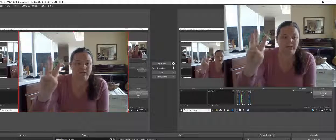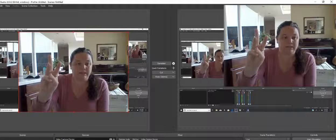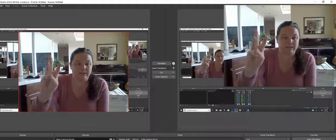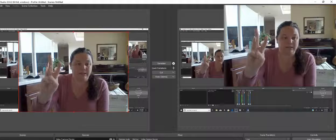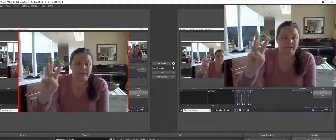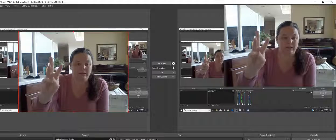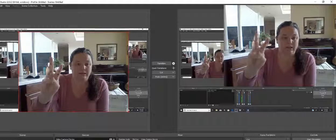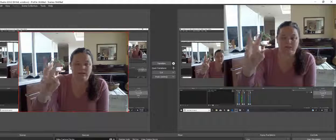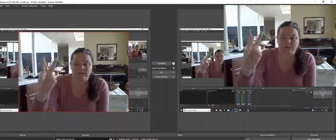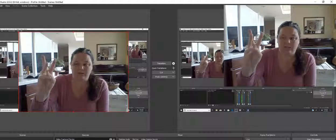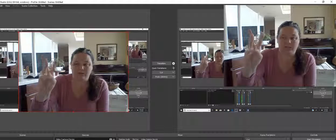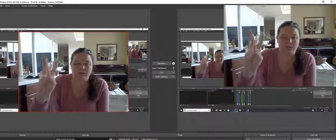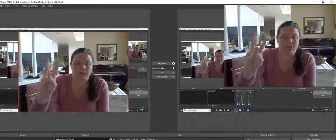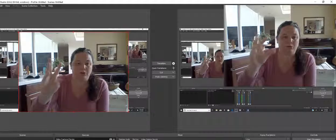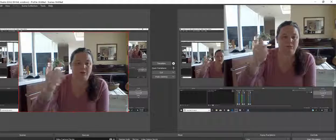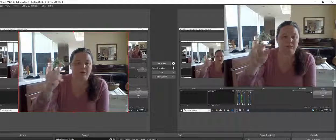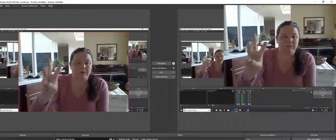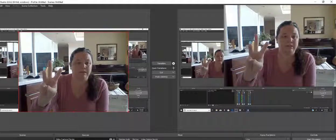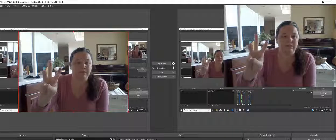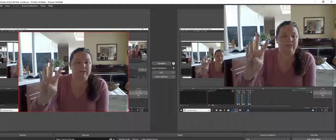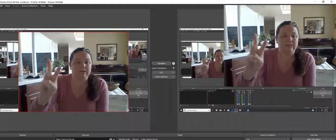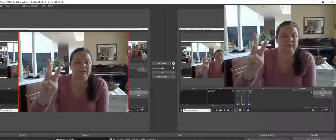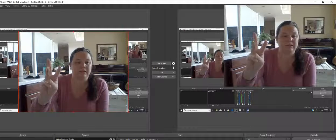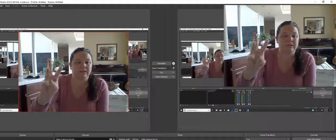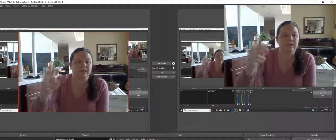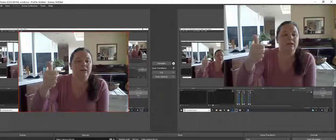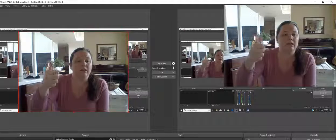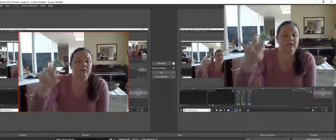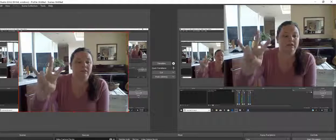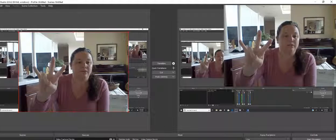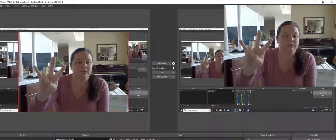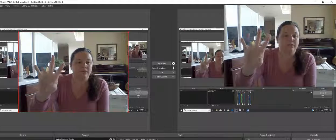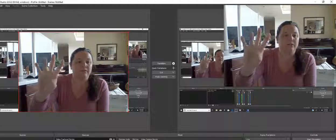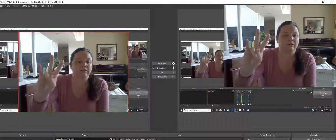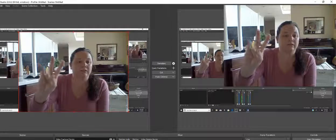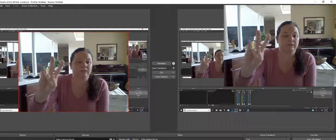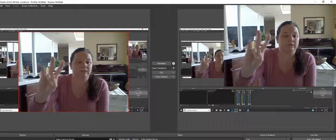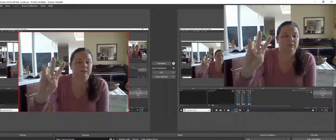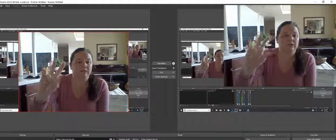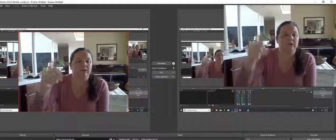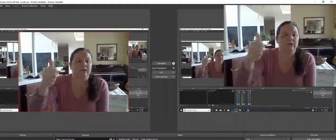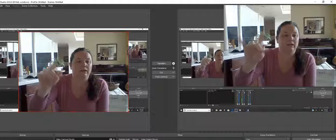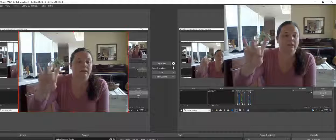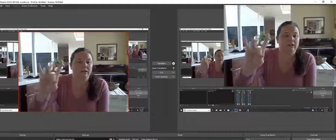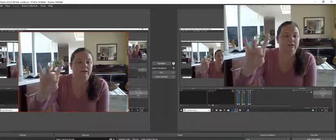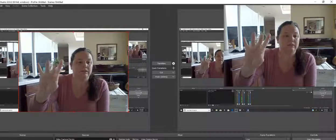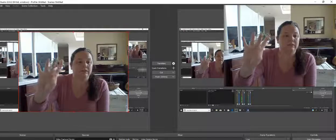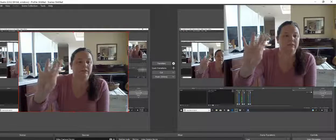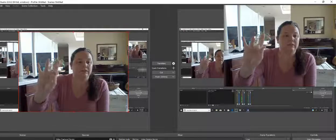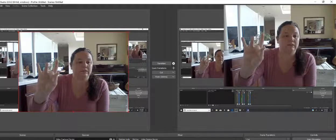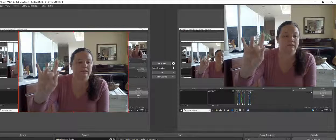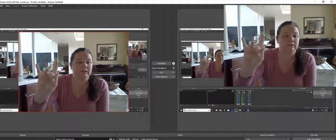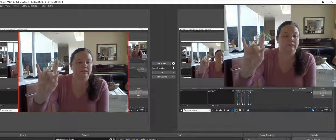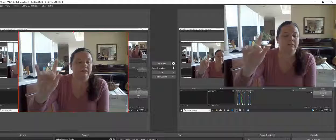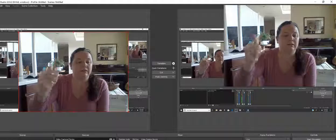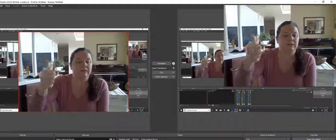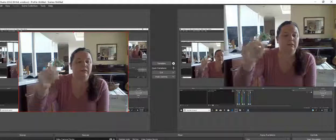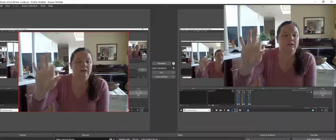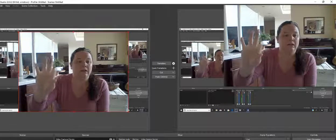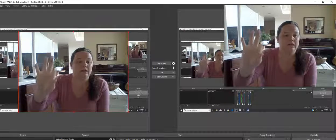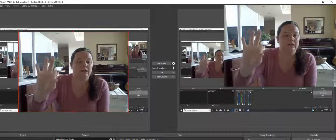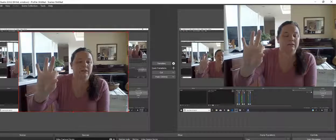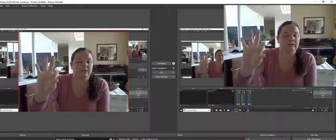or 16. I think that one's kind of hard to do, but 16, 16, 17, 17, 18,